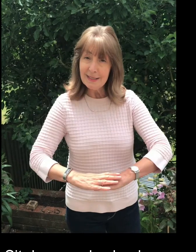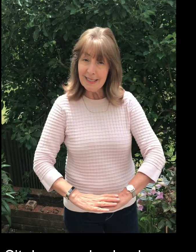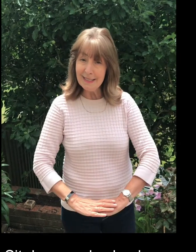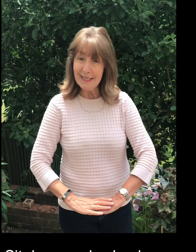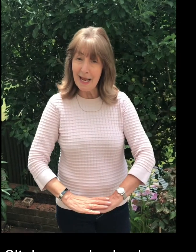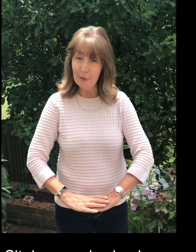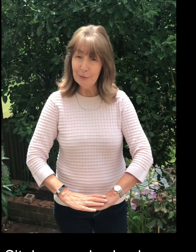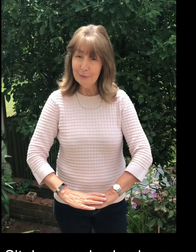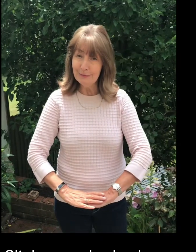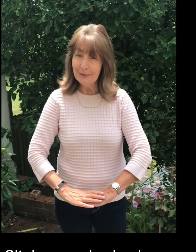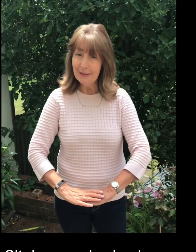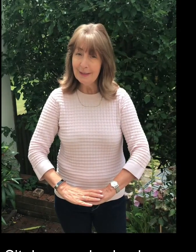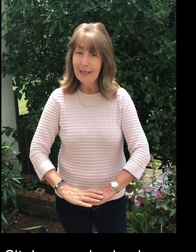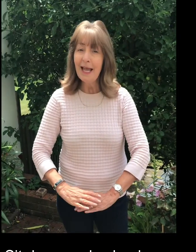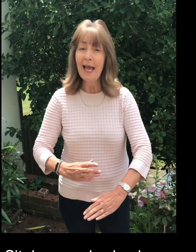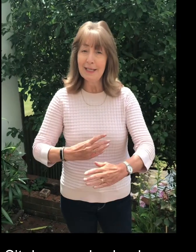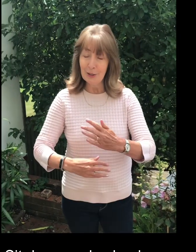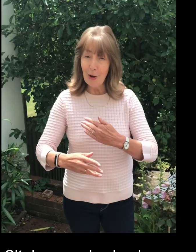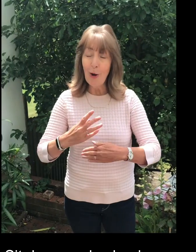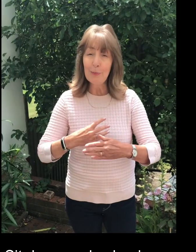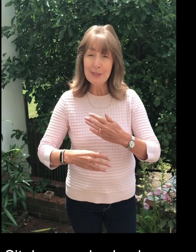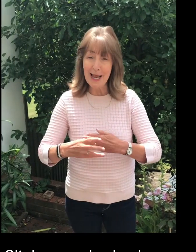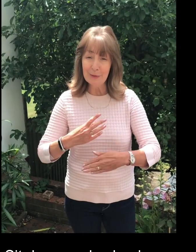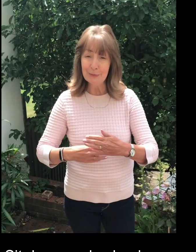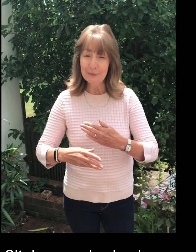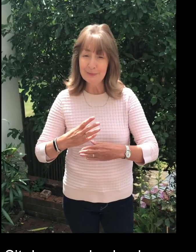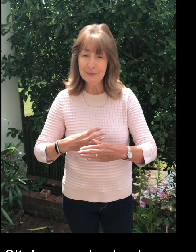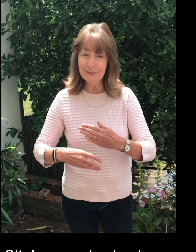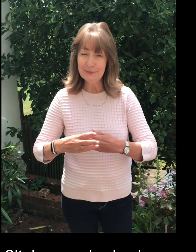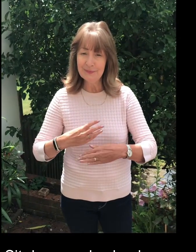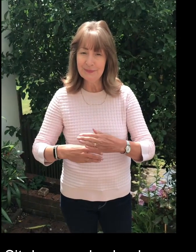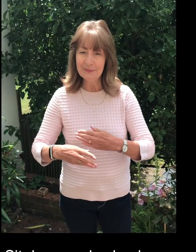Sit down and calm down.